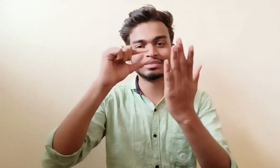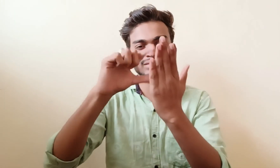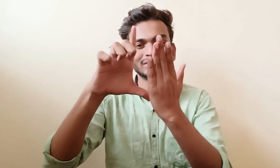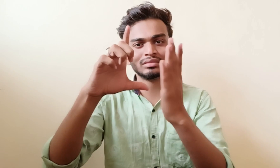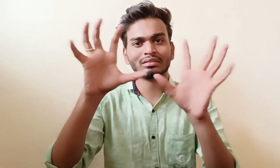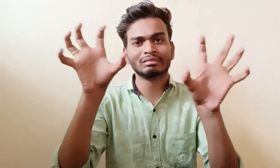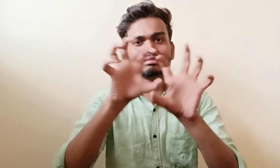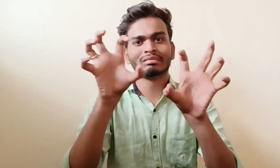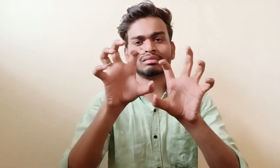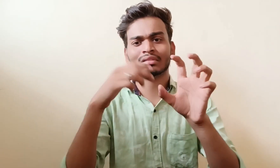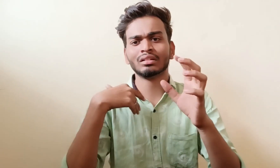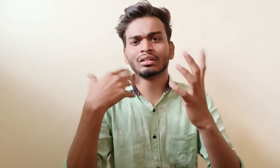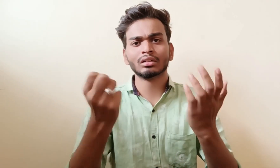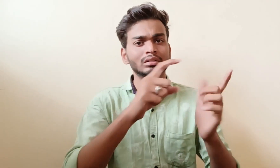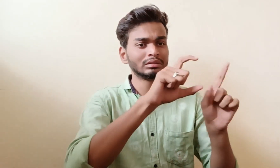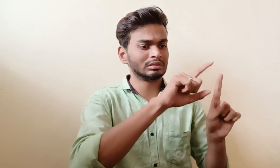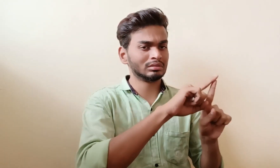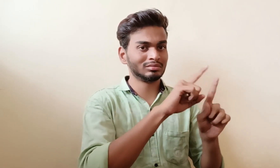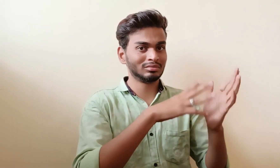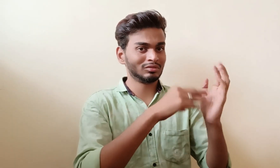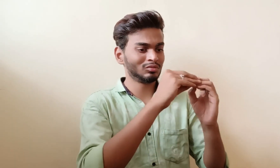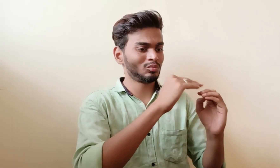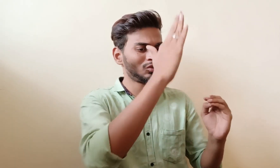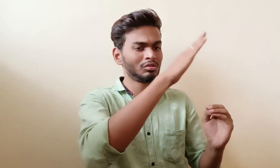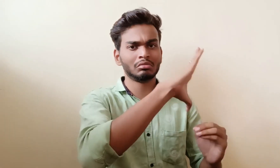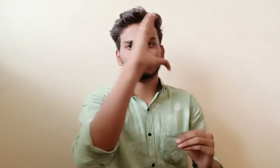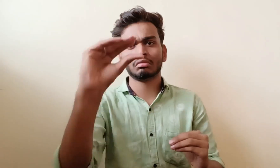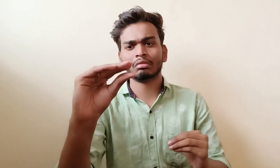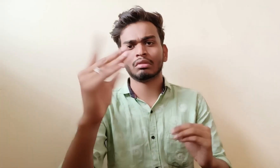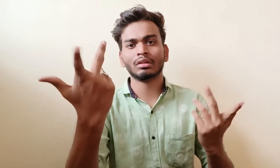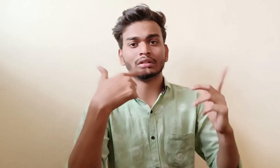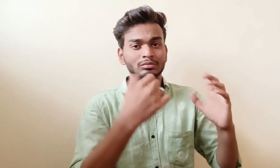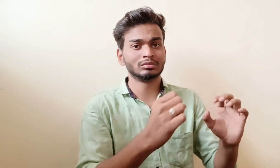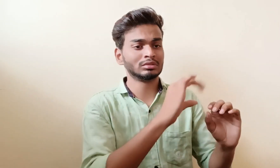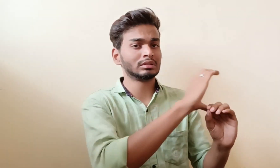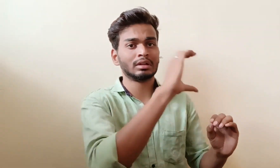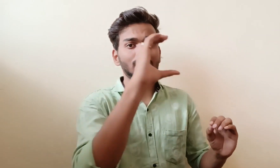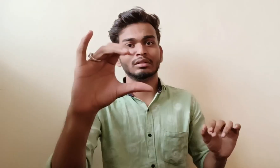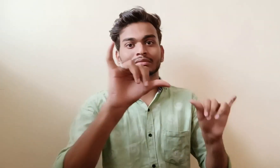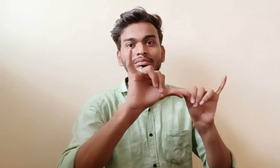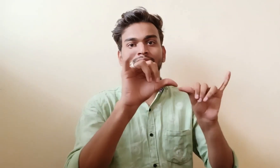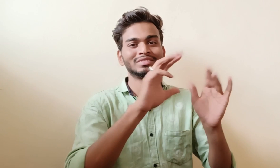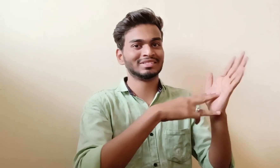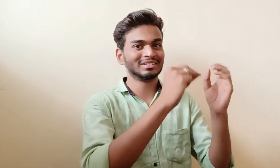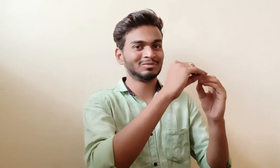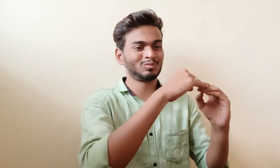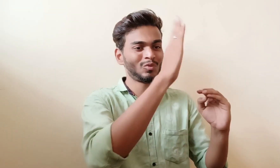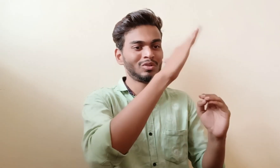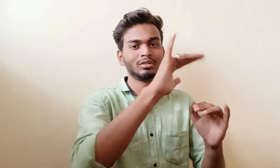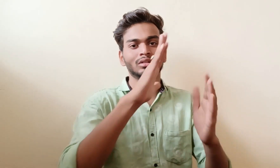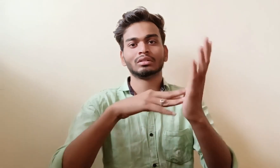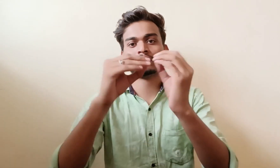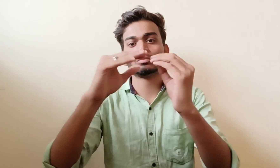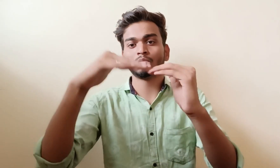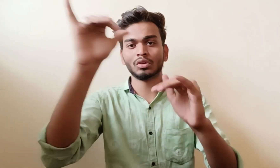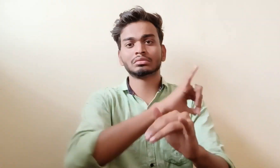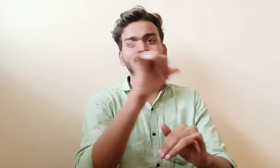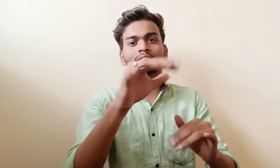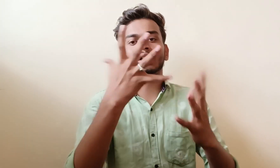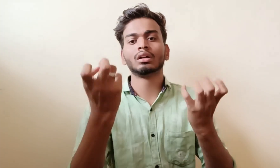you want your photo big MB same your Instagram in post big MB and how